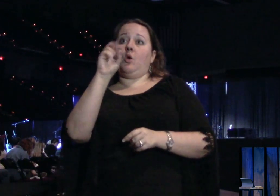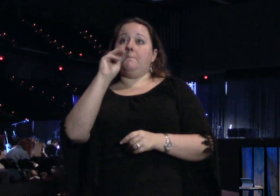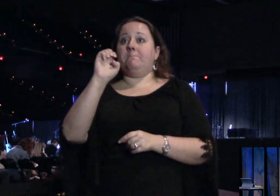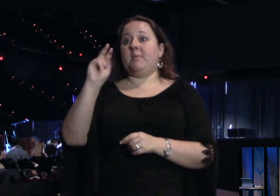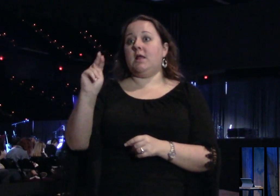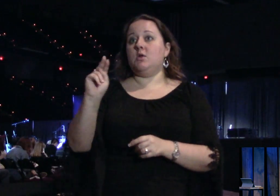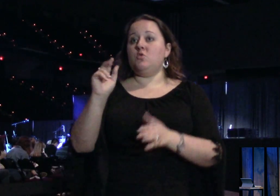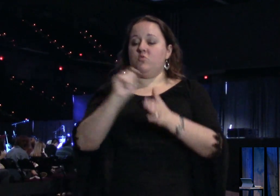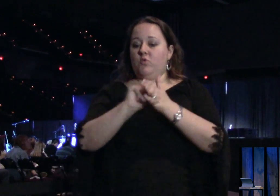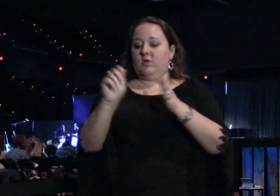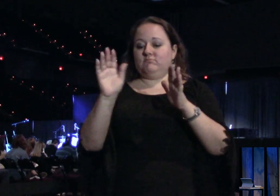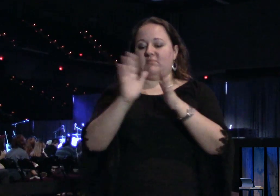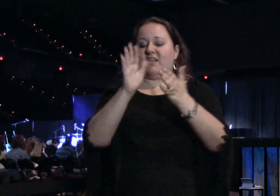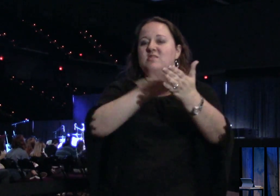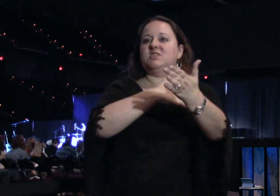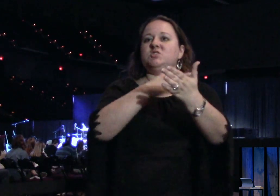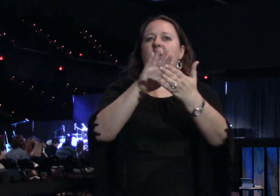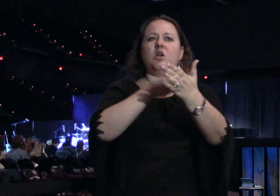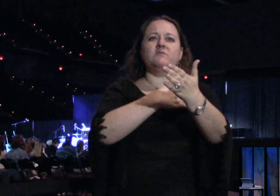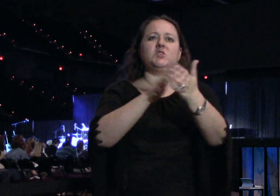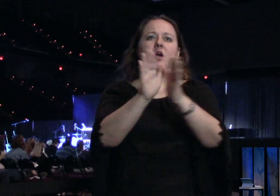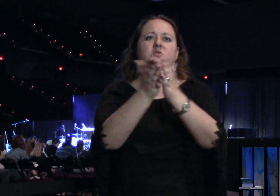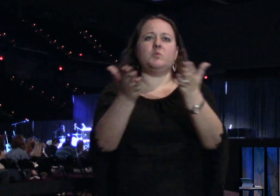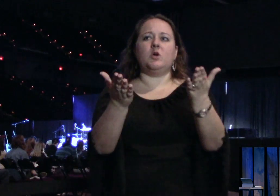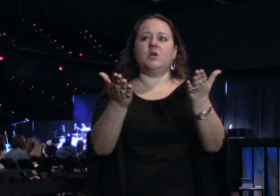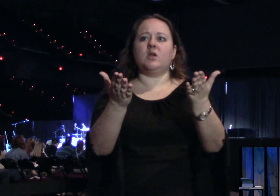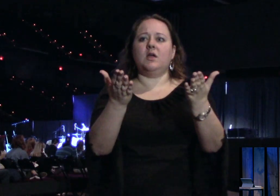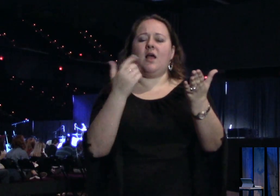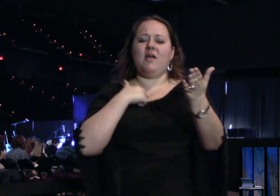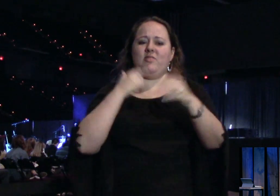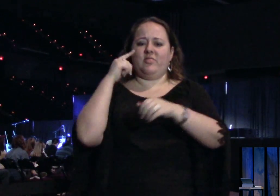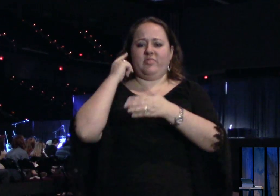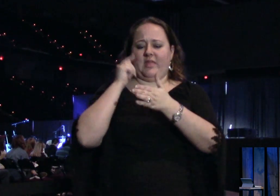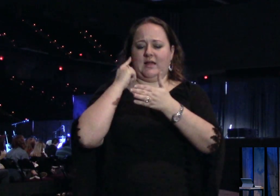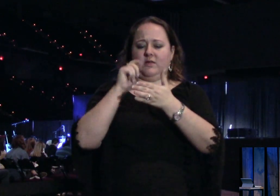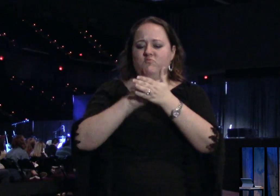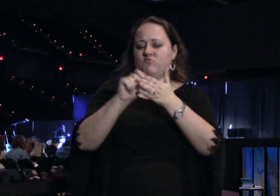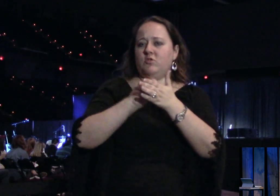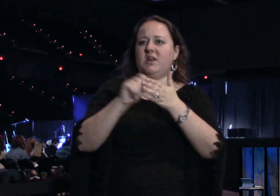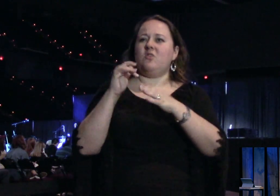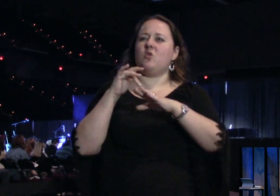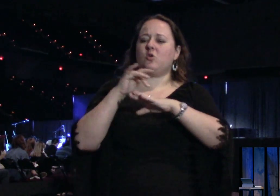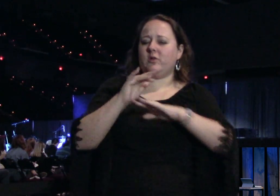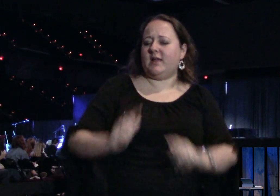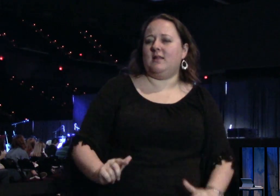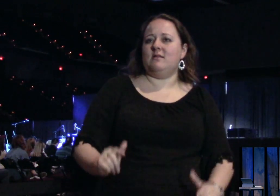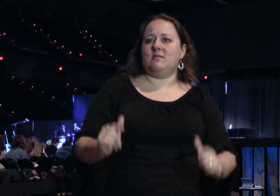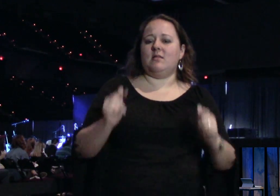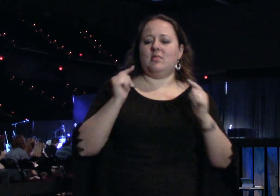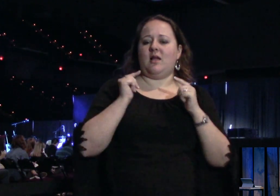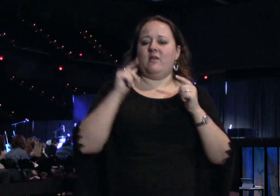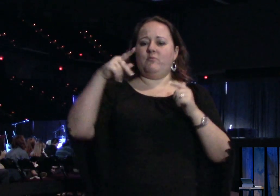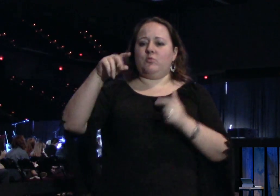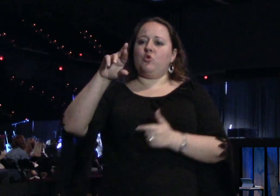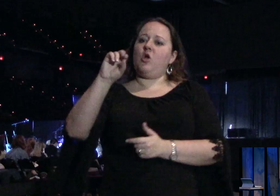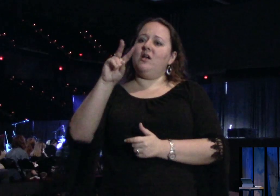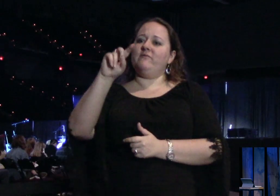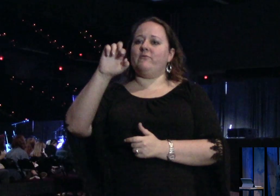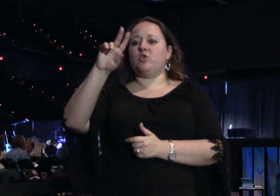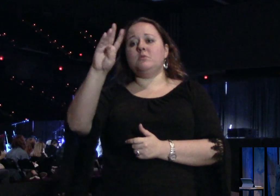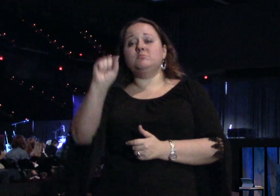that Solomon wrote the book of Song of Solomon or Song of Songs. I think he wrote that early on in his life. I think he wrote the book